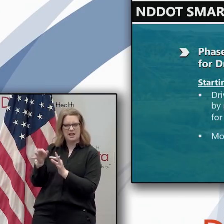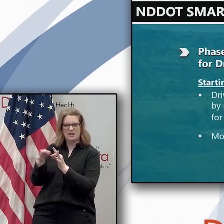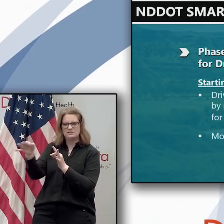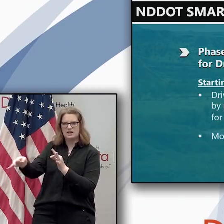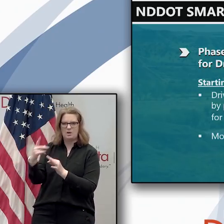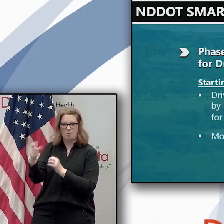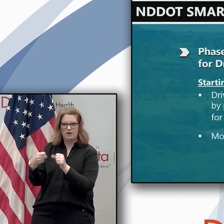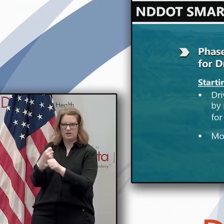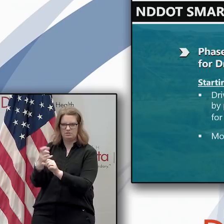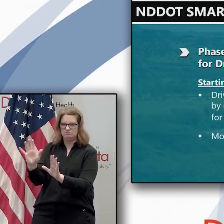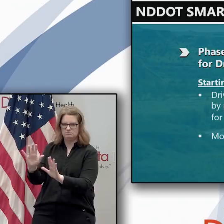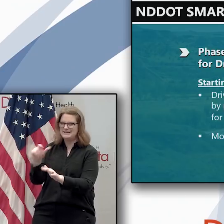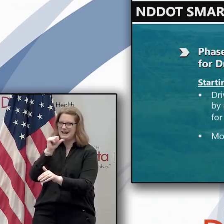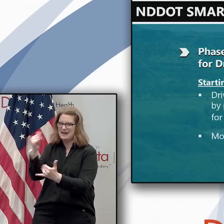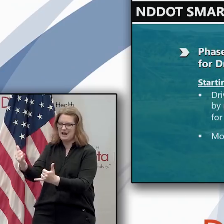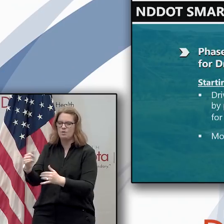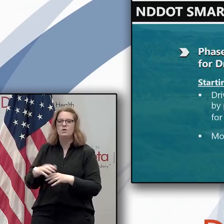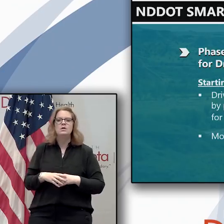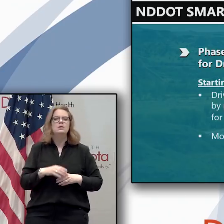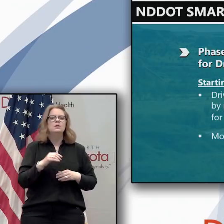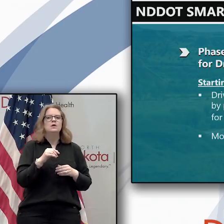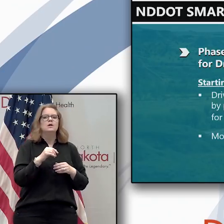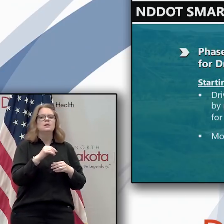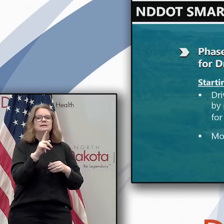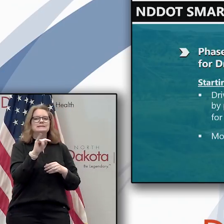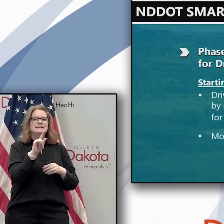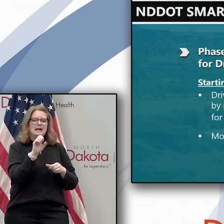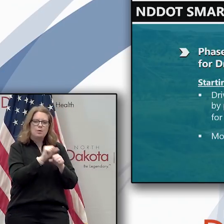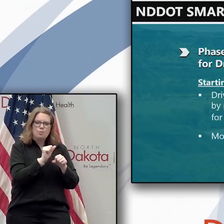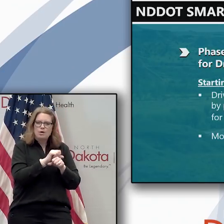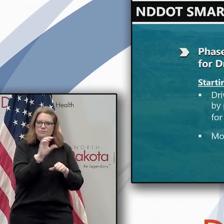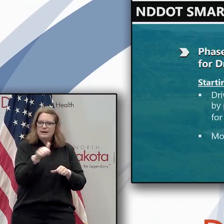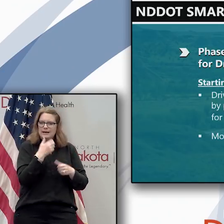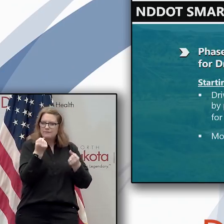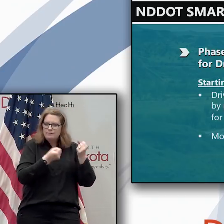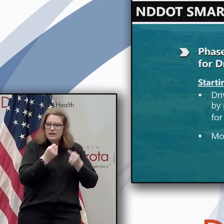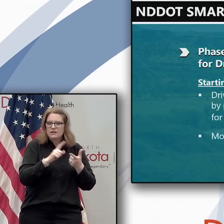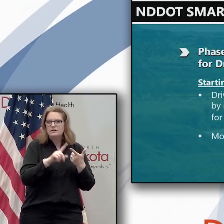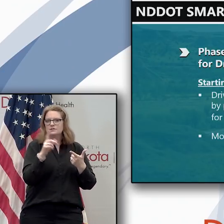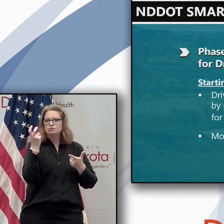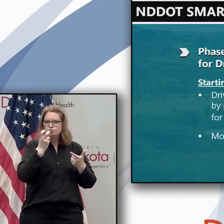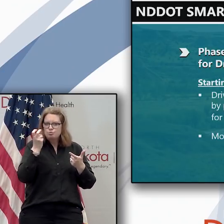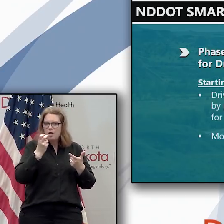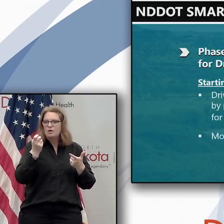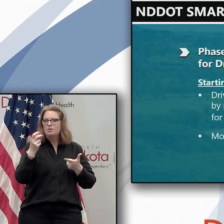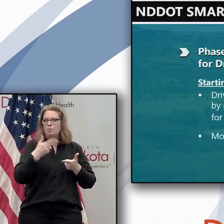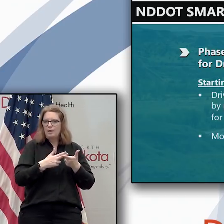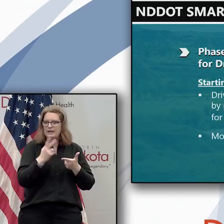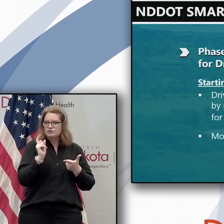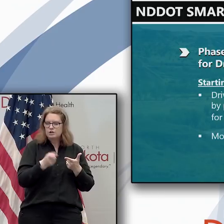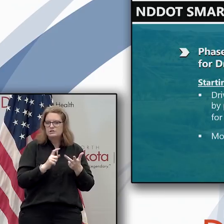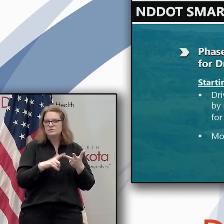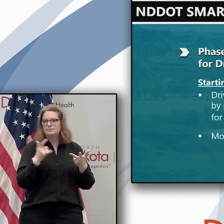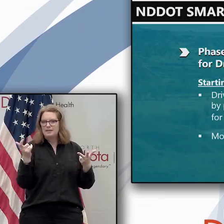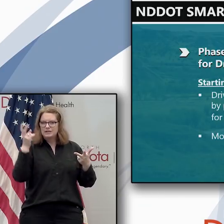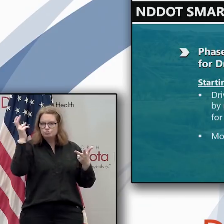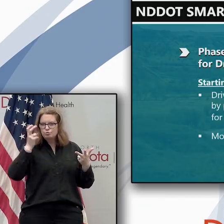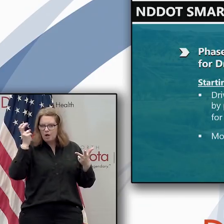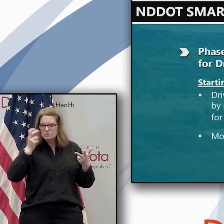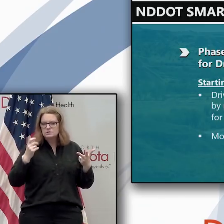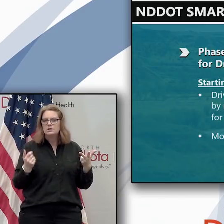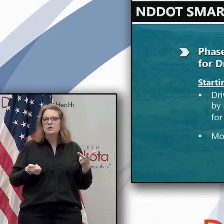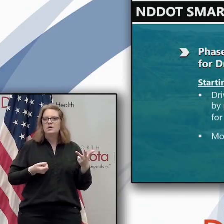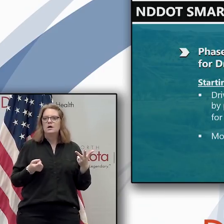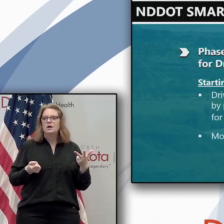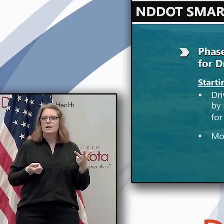now. Prioritized motor vehicle work services include title work for any type of vehicle, truck weight changes, large trucks. But I also